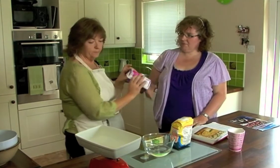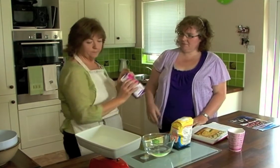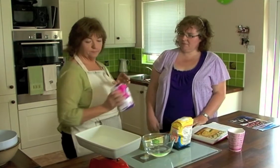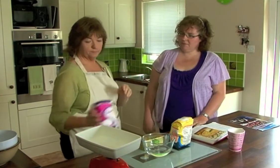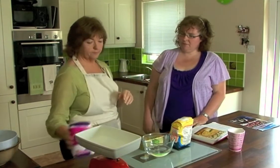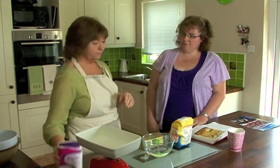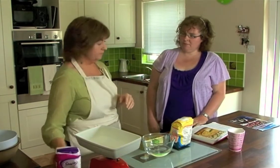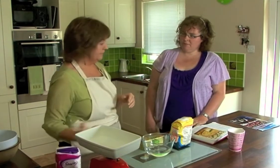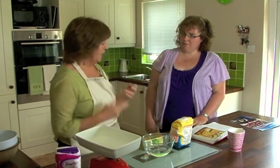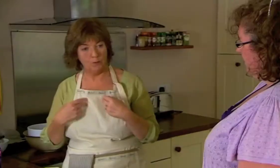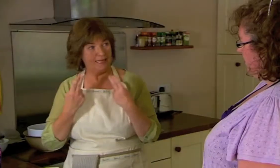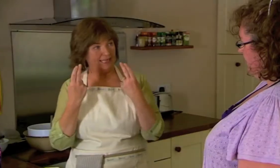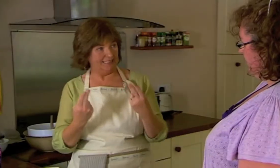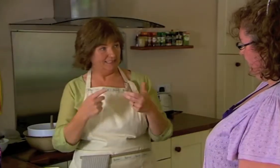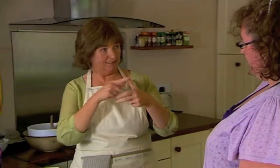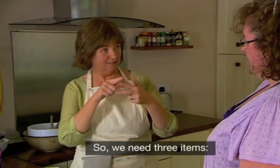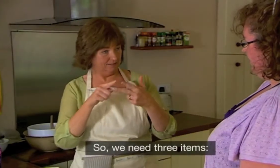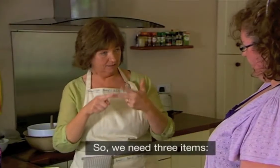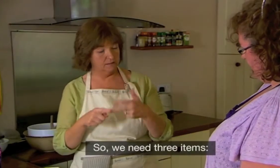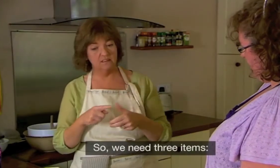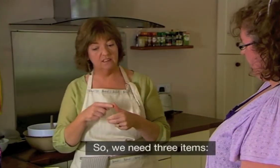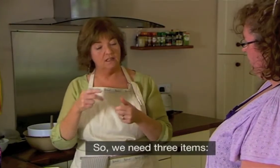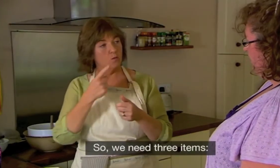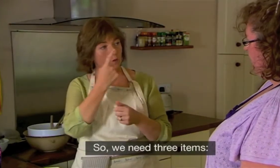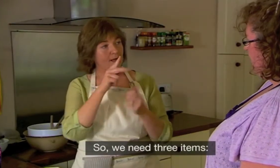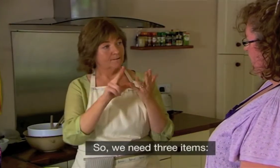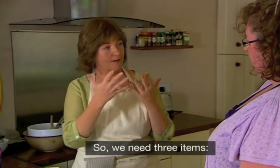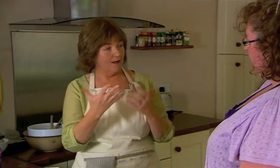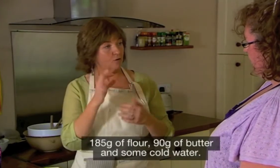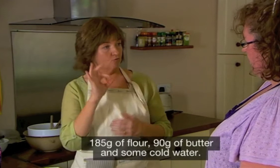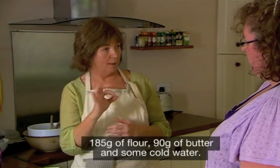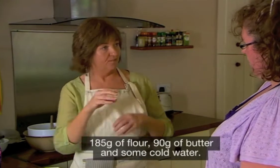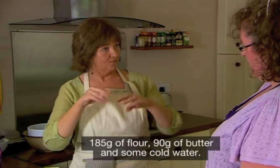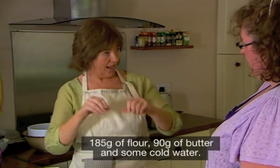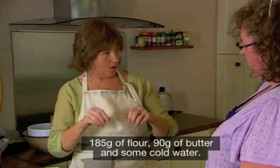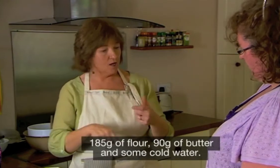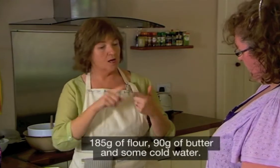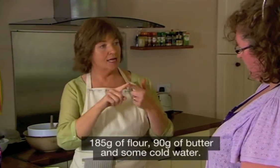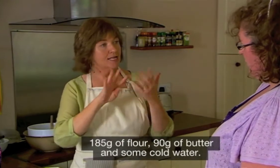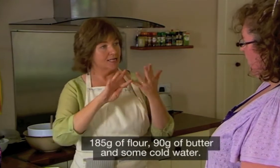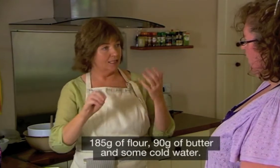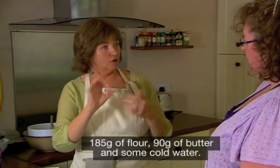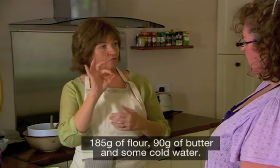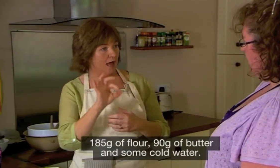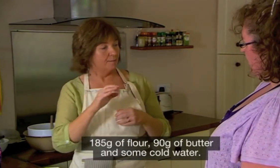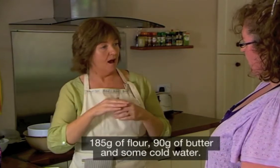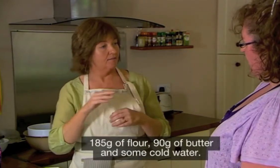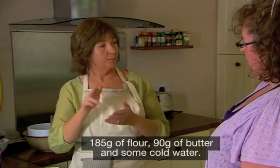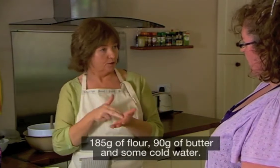So, we need 3 items. 185 grams of flour, 90 grams of butter, and some